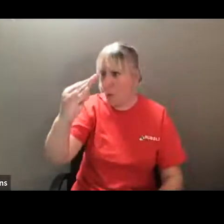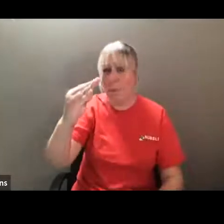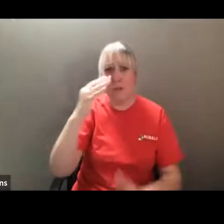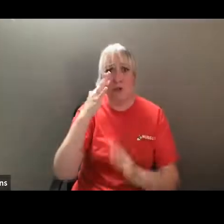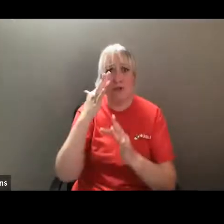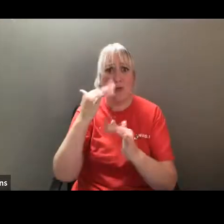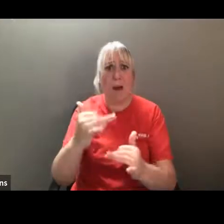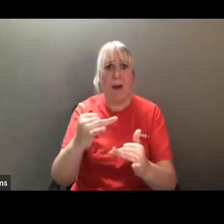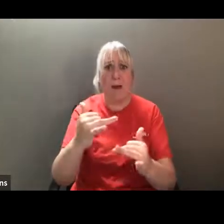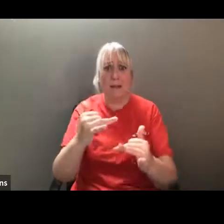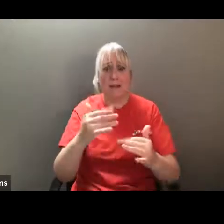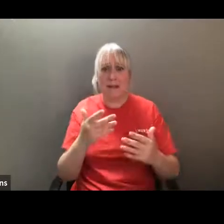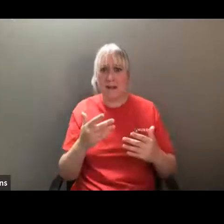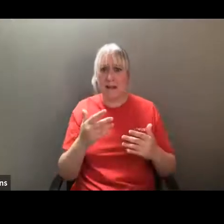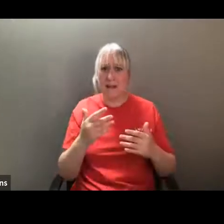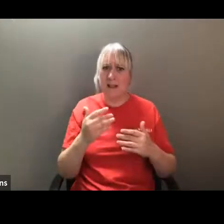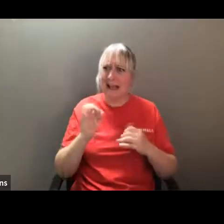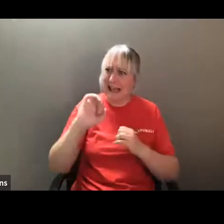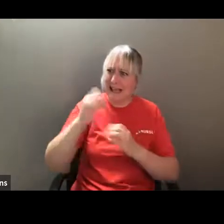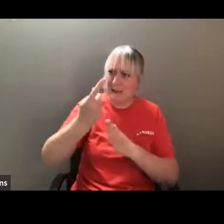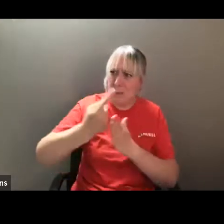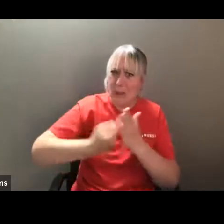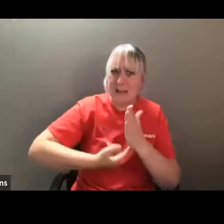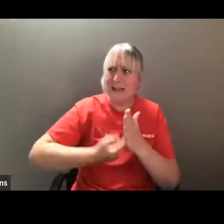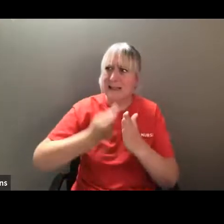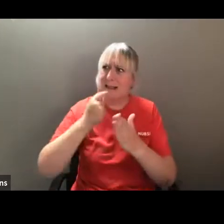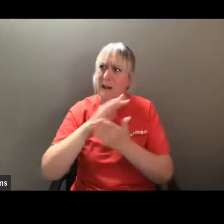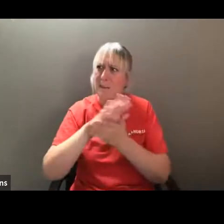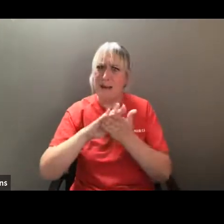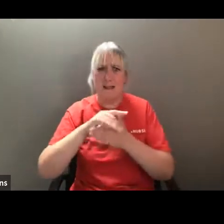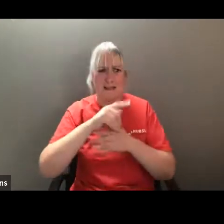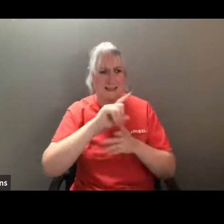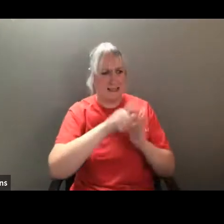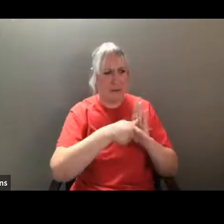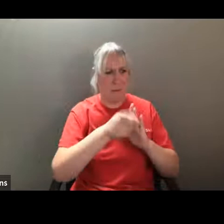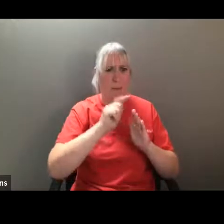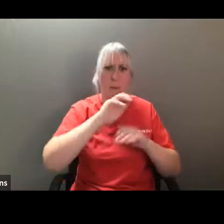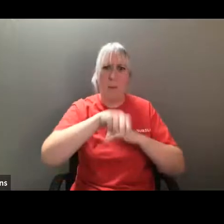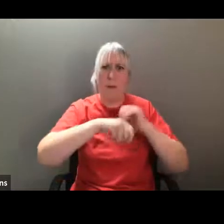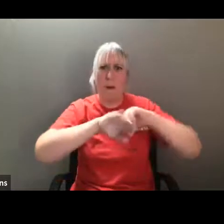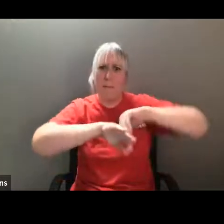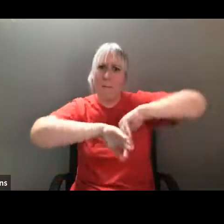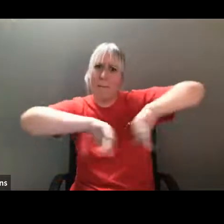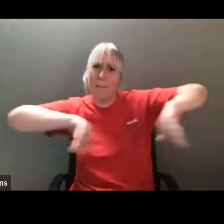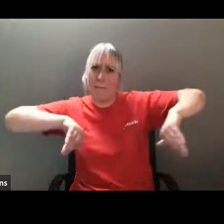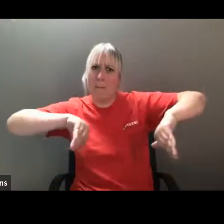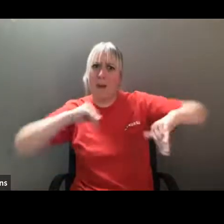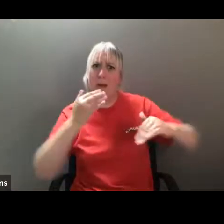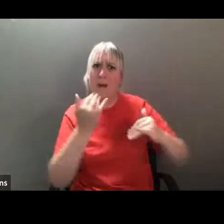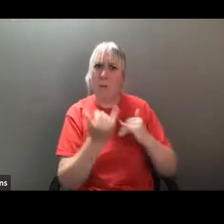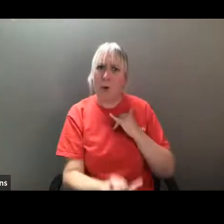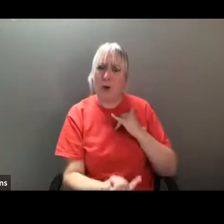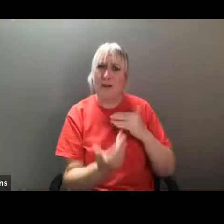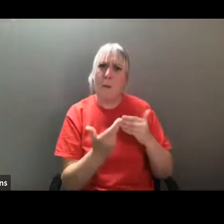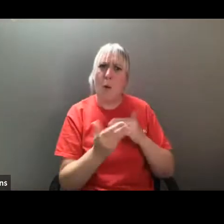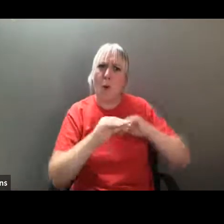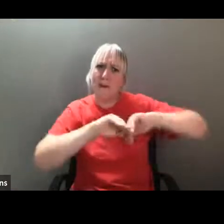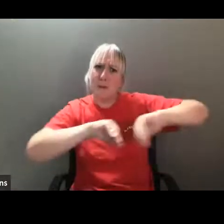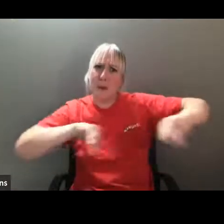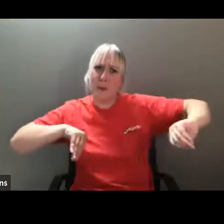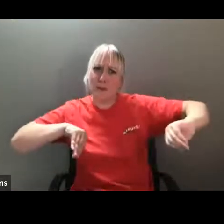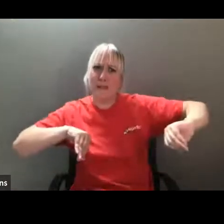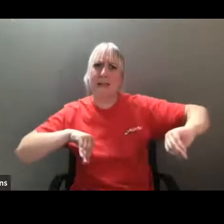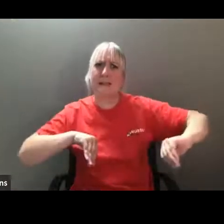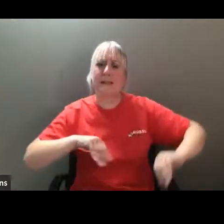professor whose words only feeds the othering of us. But on a positive note, I'd like to point to some people we could listen